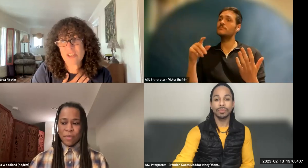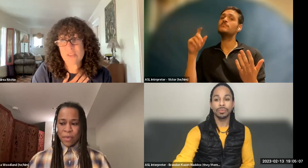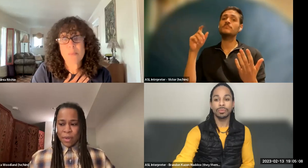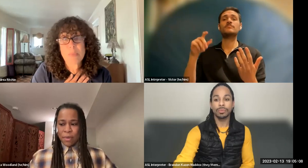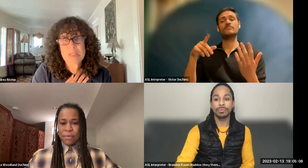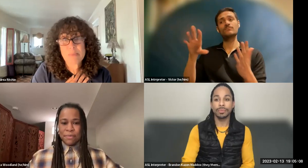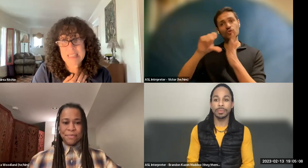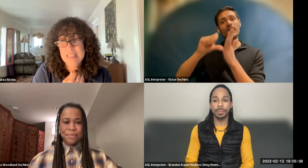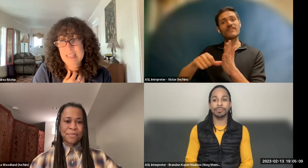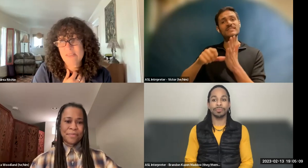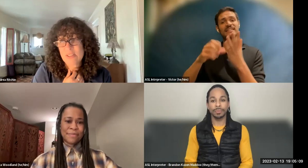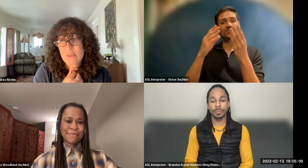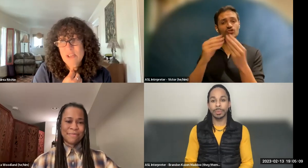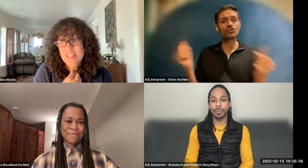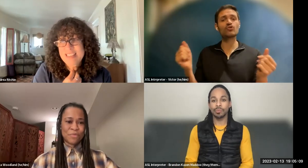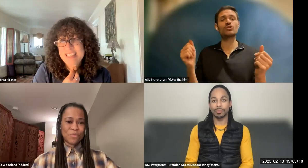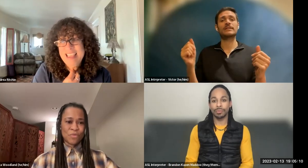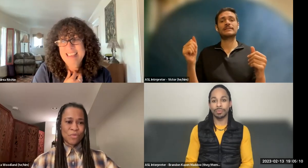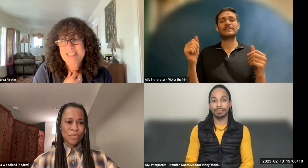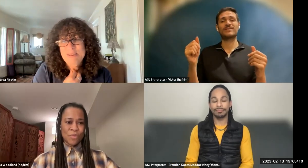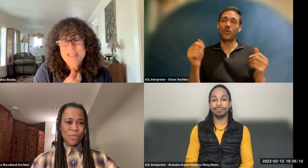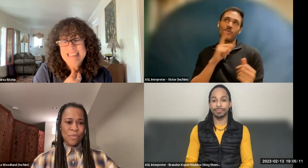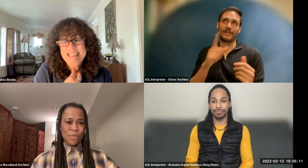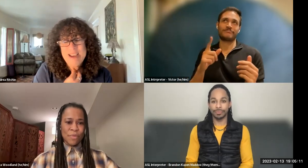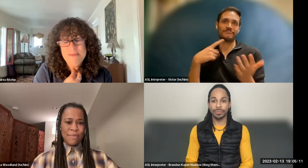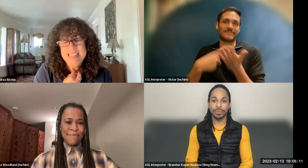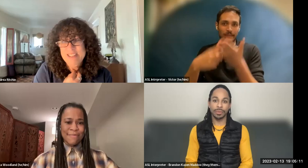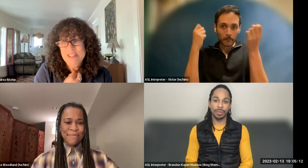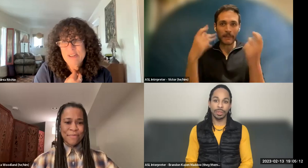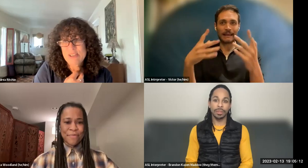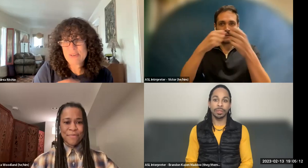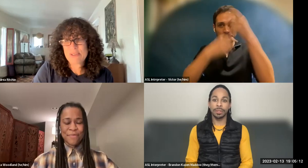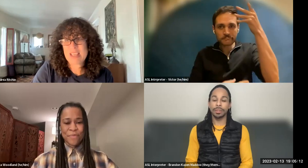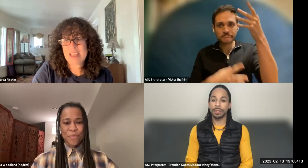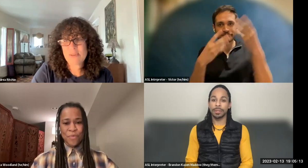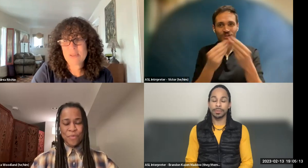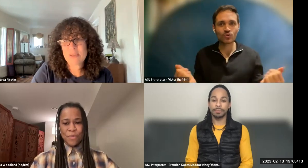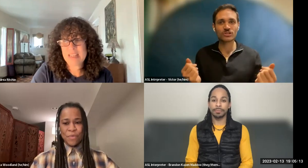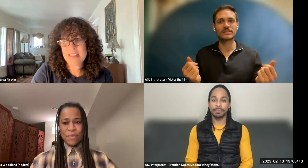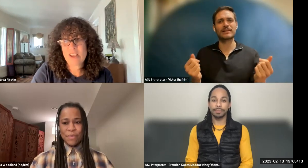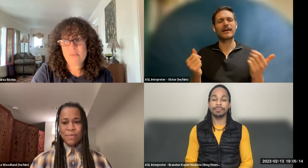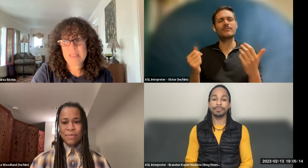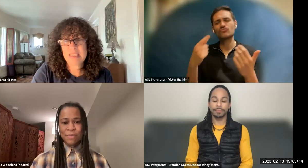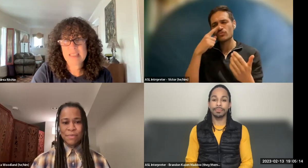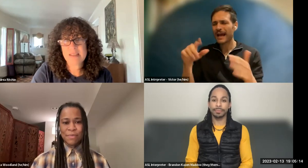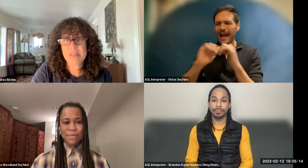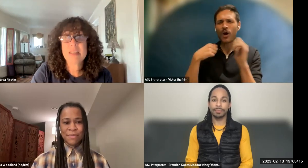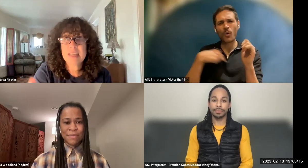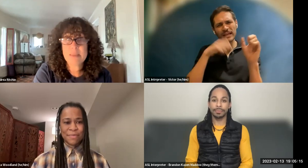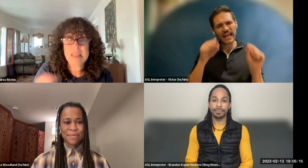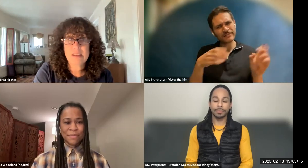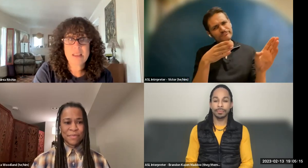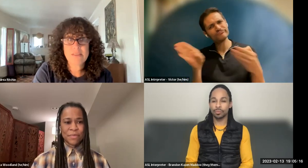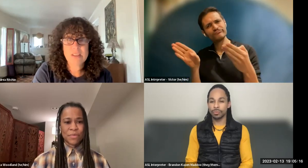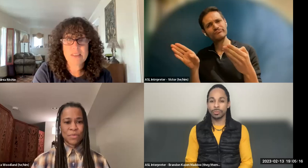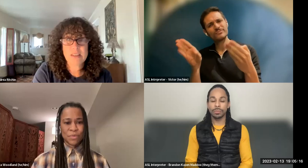justice lineages or multiplicity of solutions. So tell us how we can turn to those to eliminate soft policing,